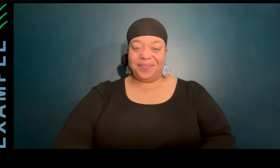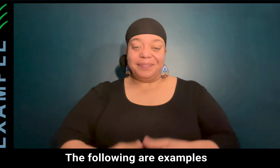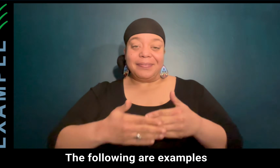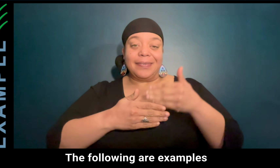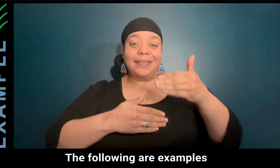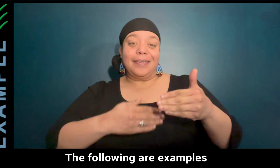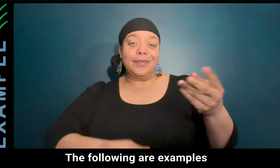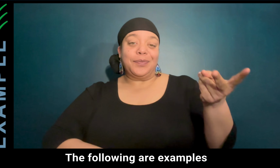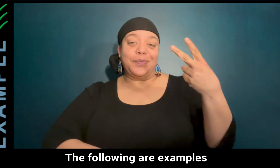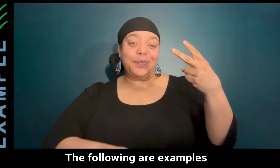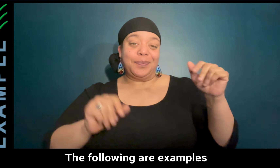The following are examples